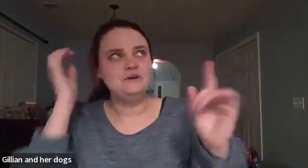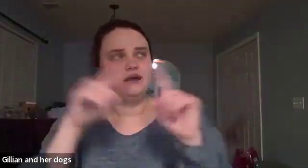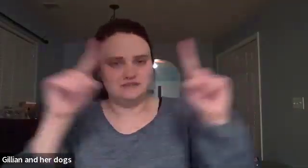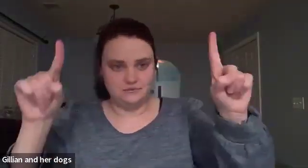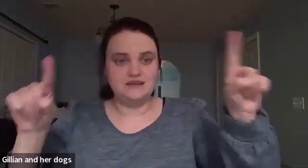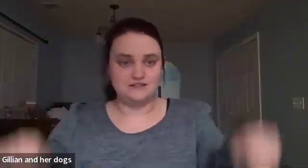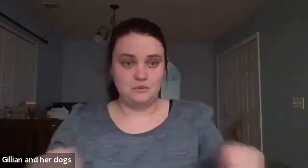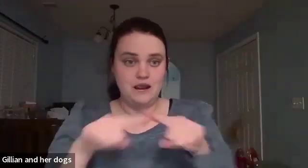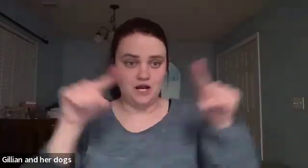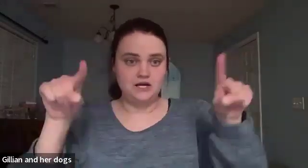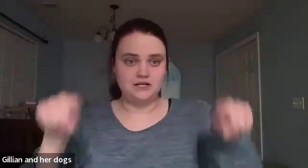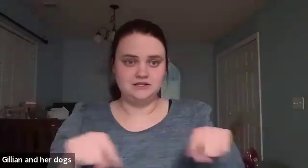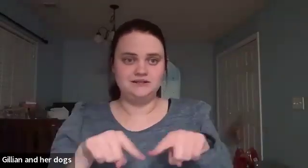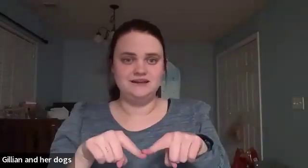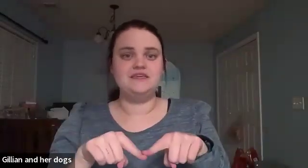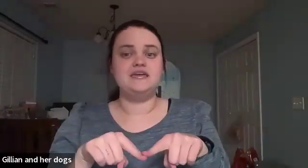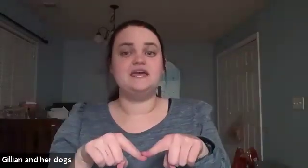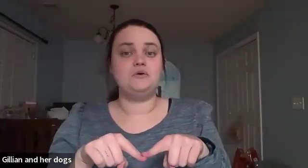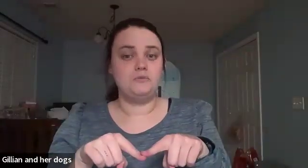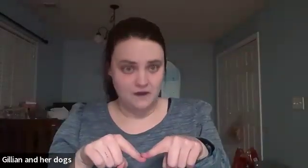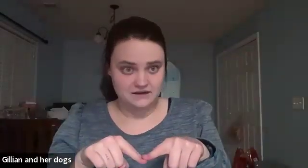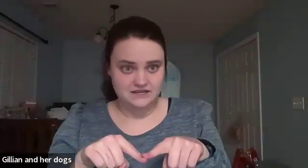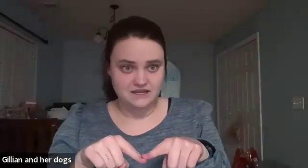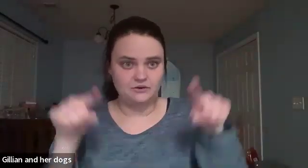We had square, then